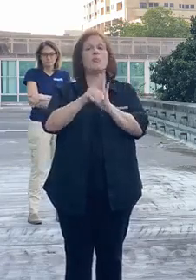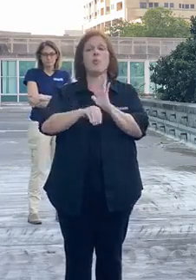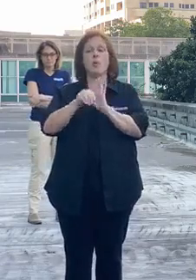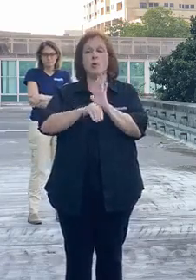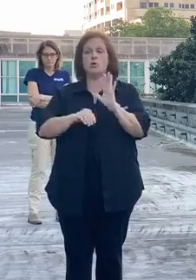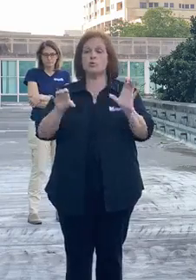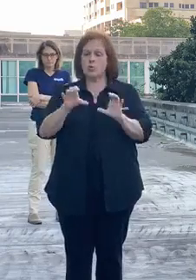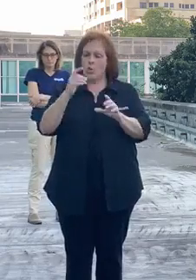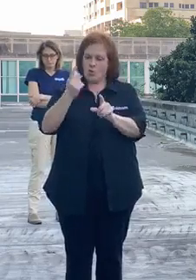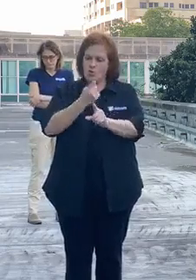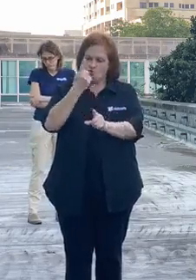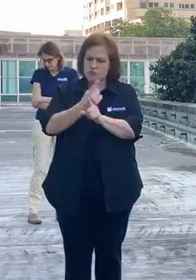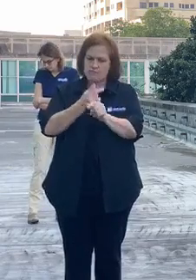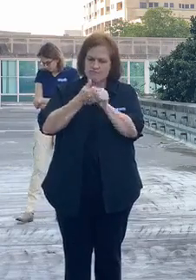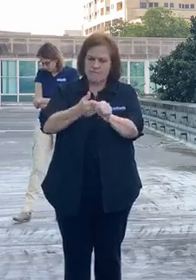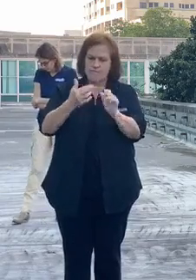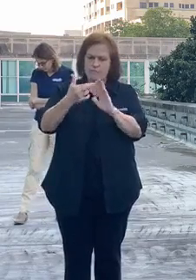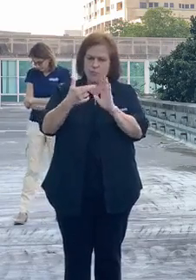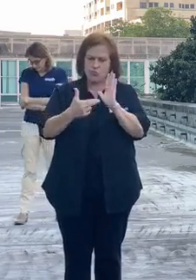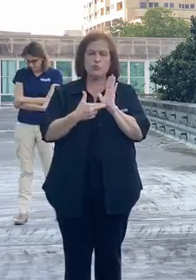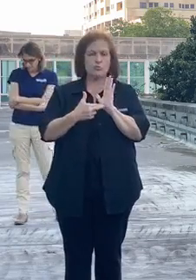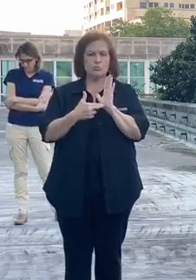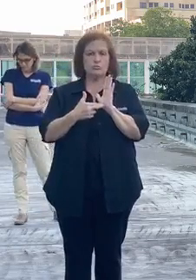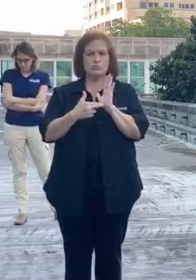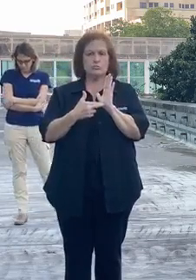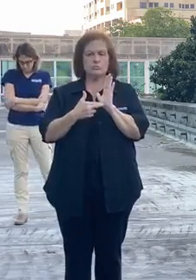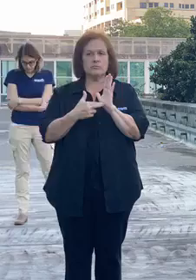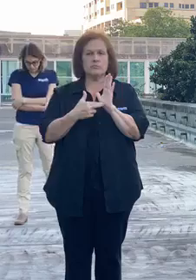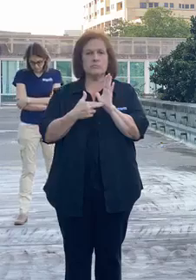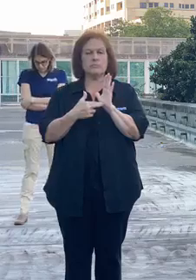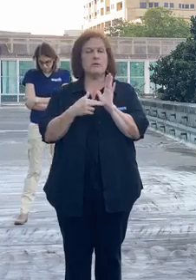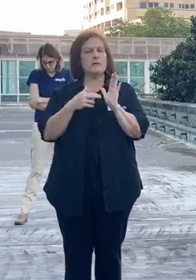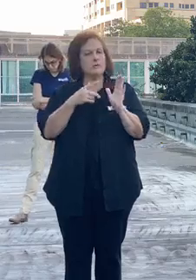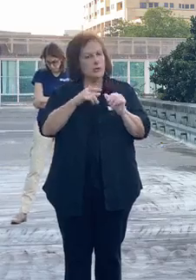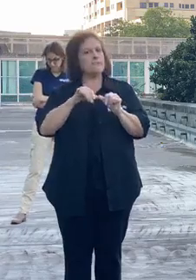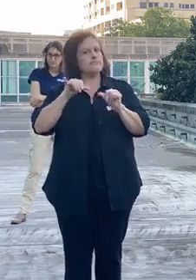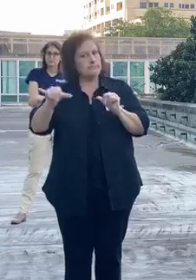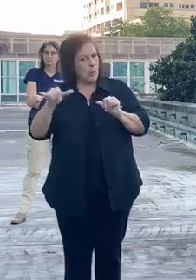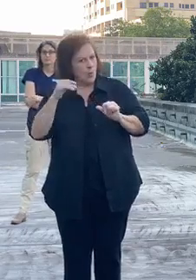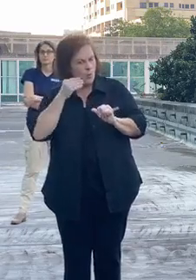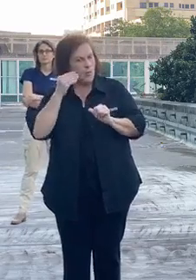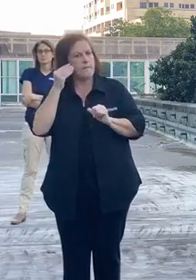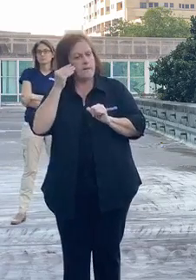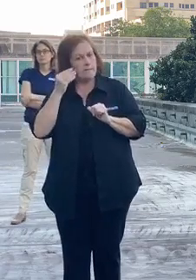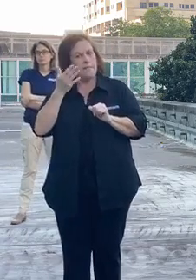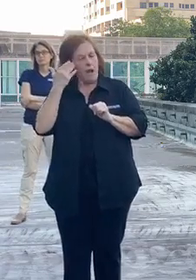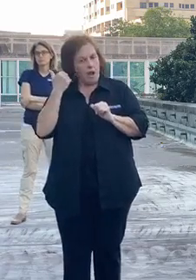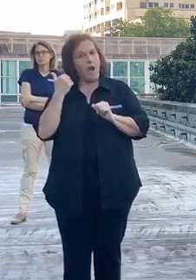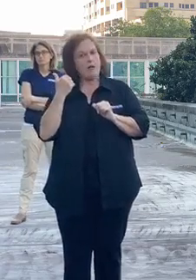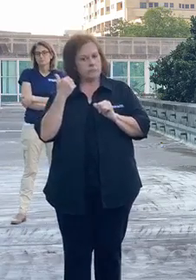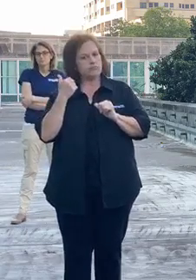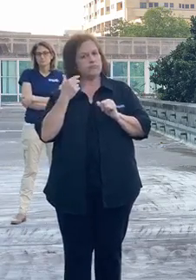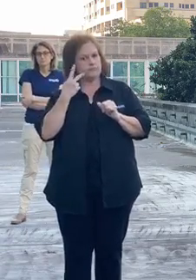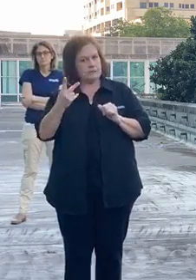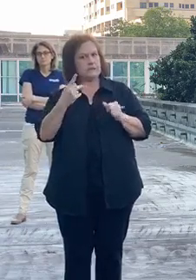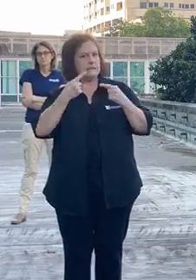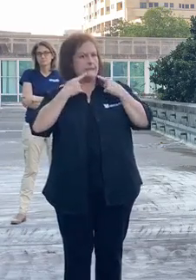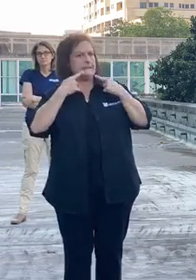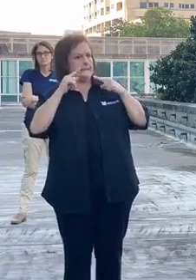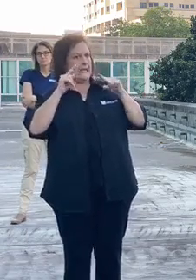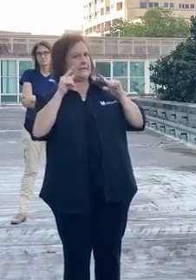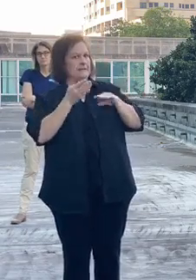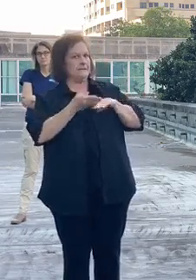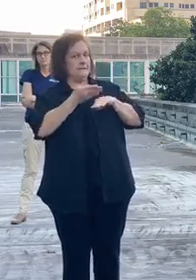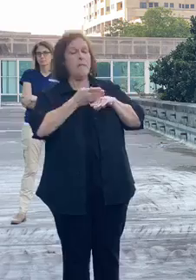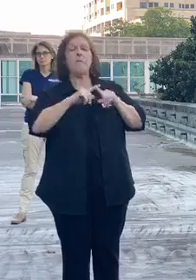for doing the right thing, for taking the precautions, for staying home, because it is making a difference. But as you heard,